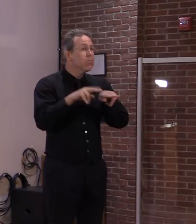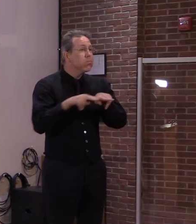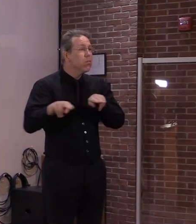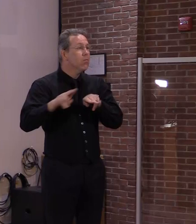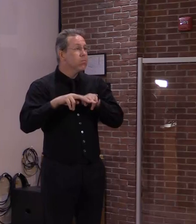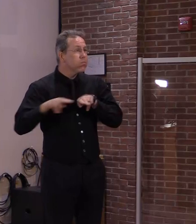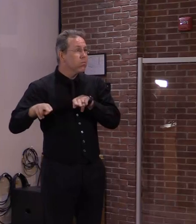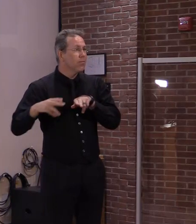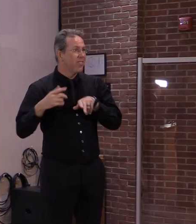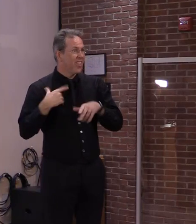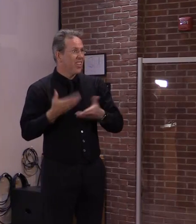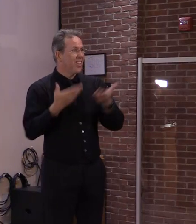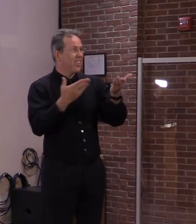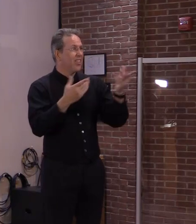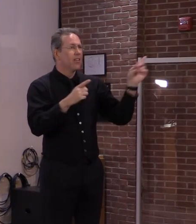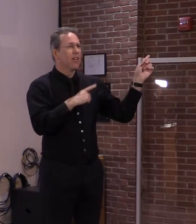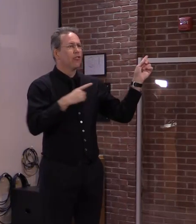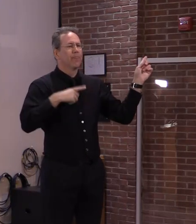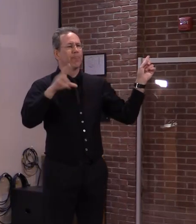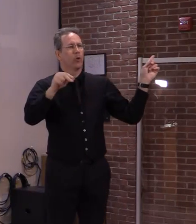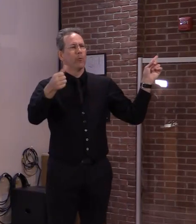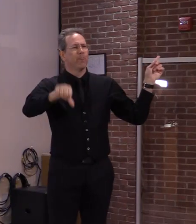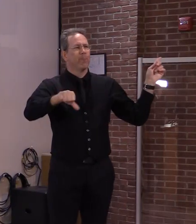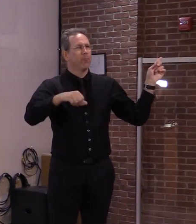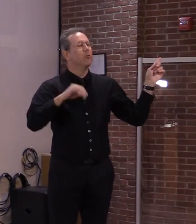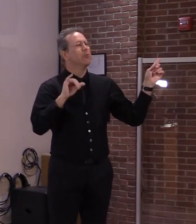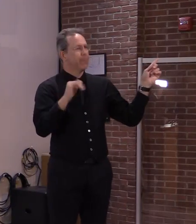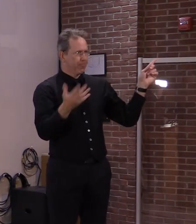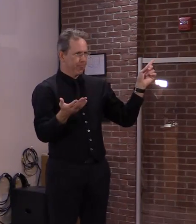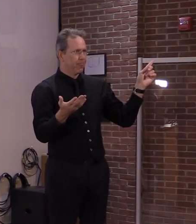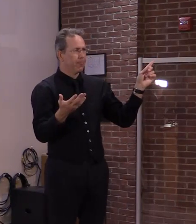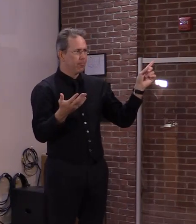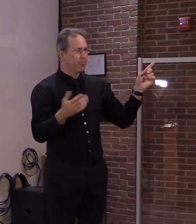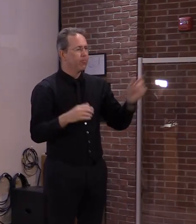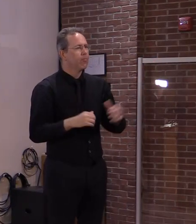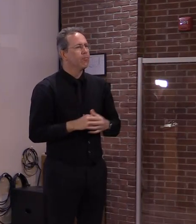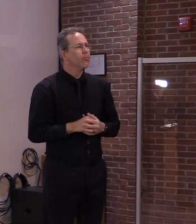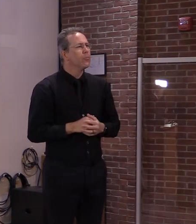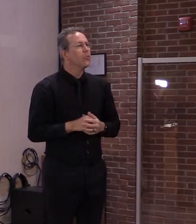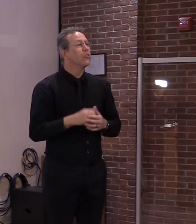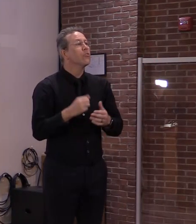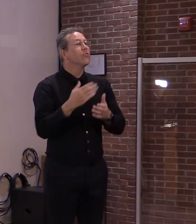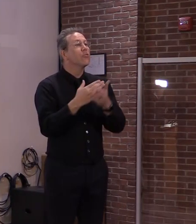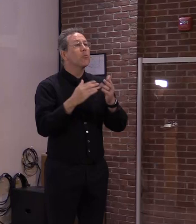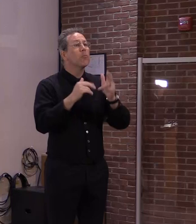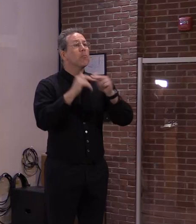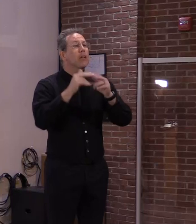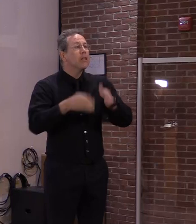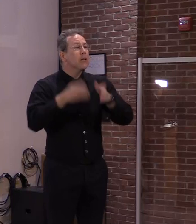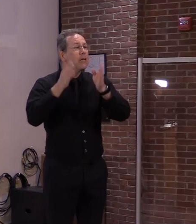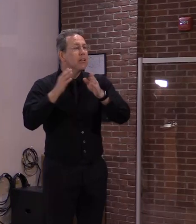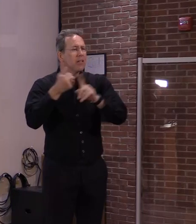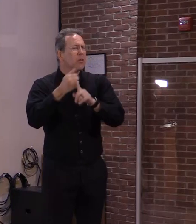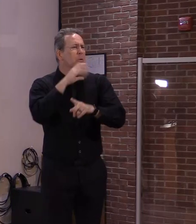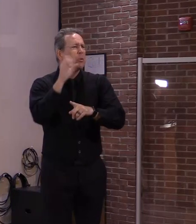that they're considering maybe a replacement of the women's facility, but I still